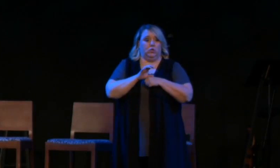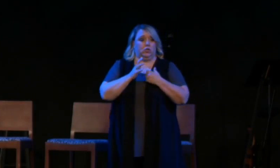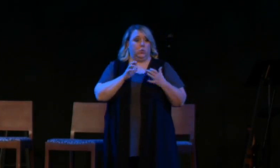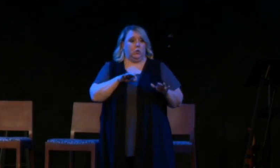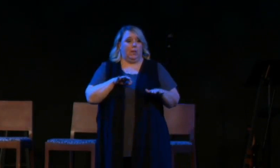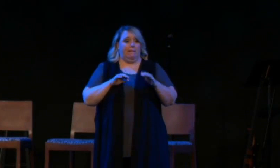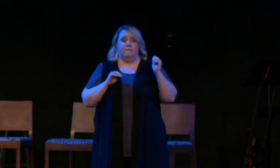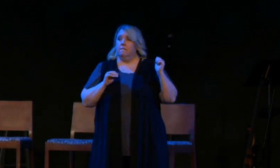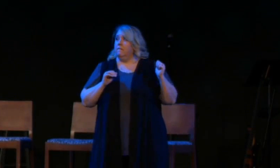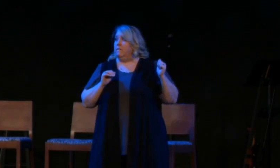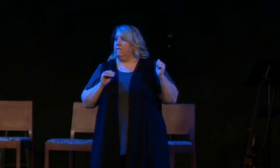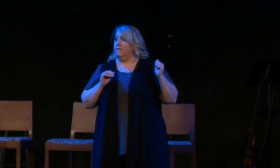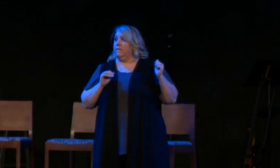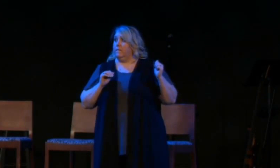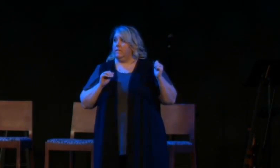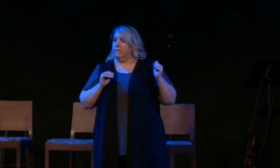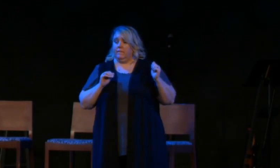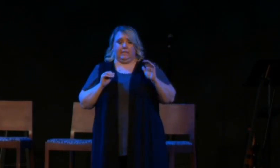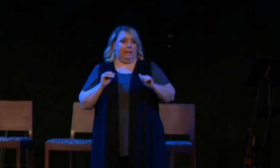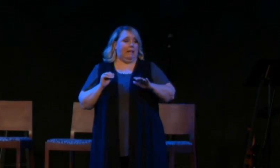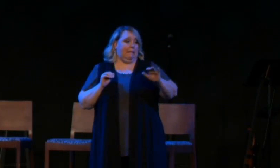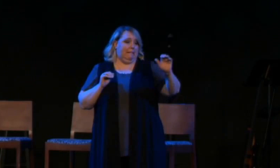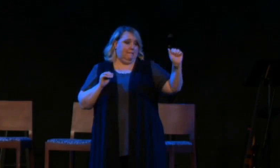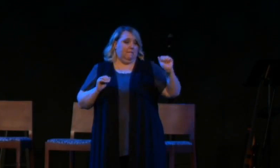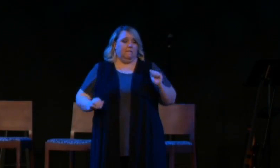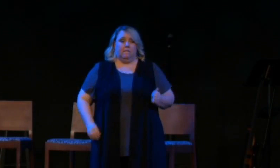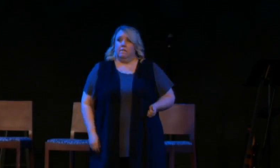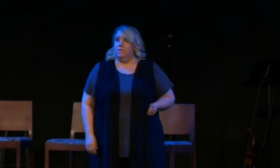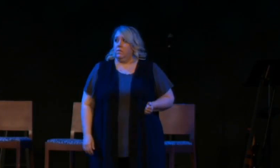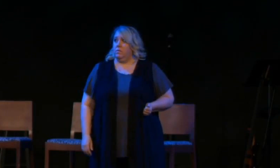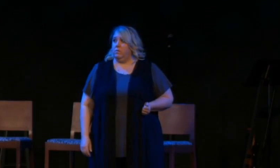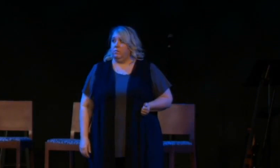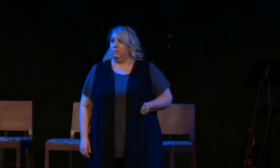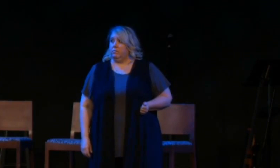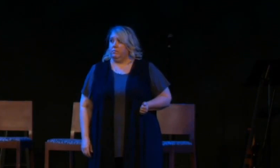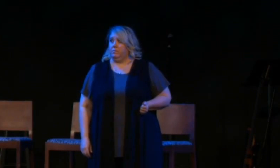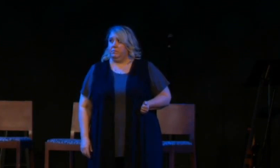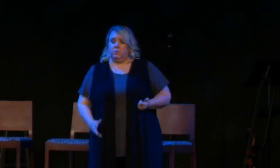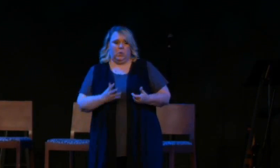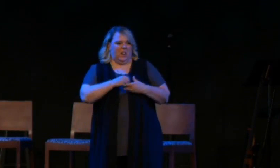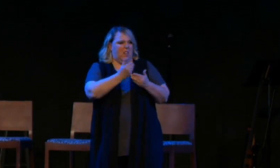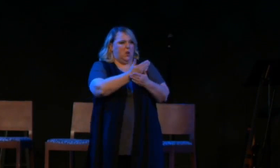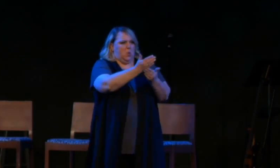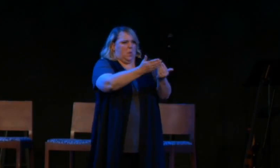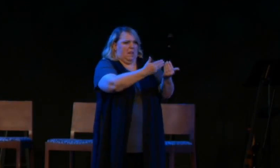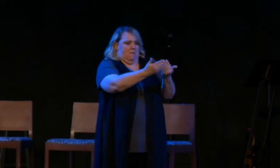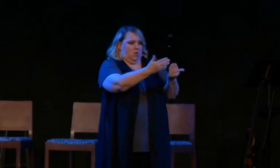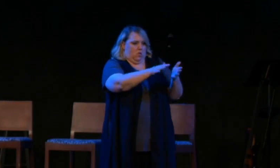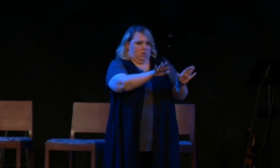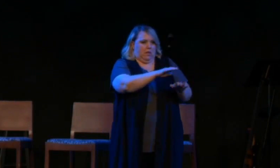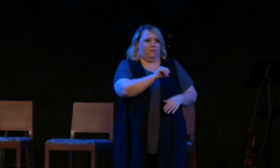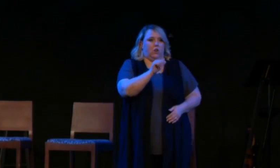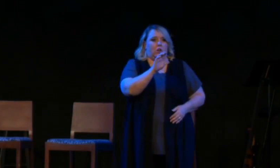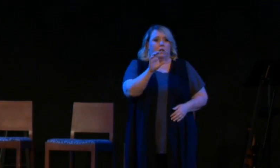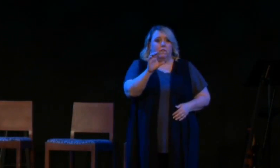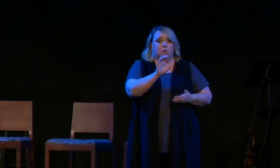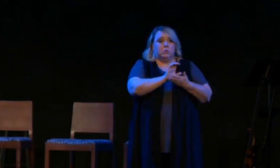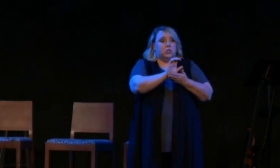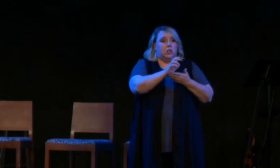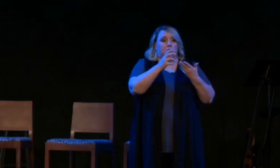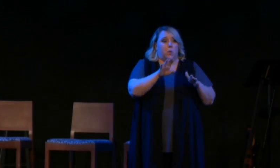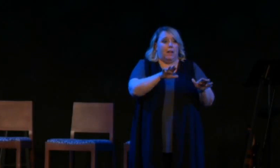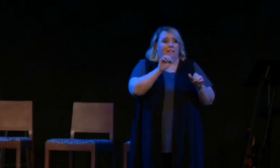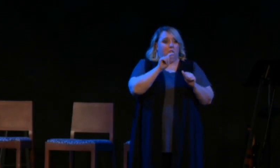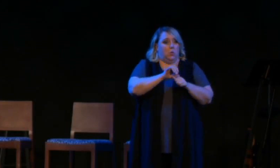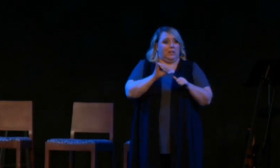leave, local church can leave graciously into that new whatever that is. If your annual conference got pushed out, but you didn't want to leave and you